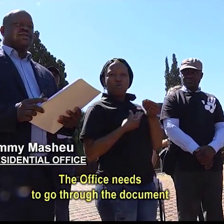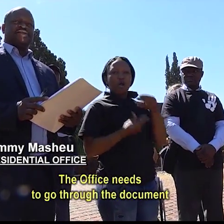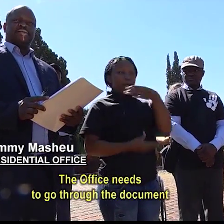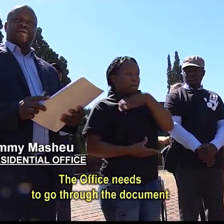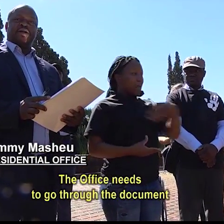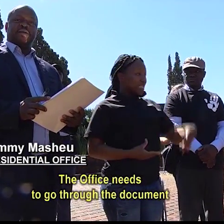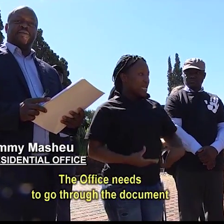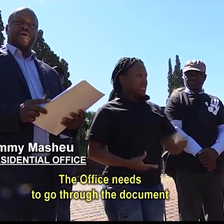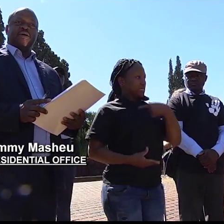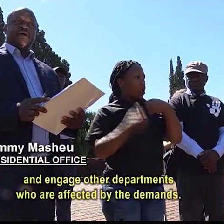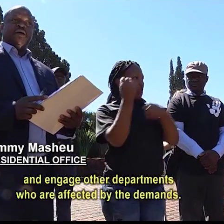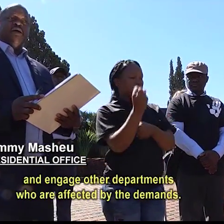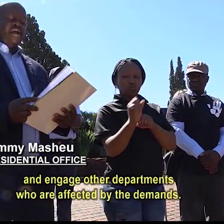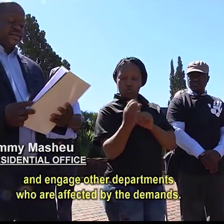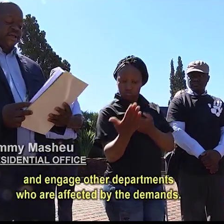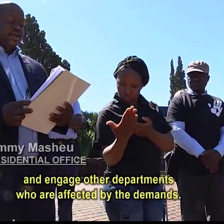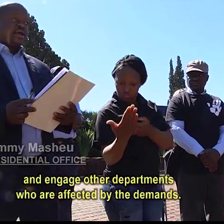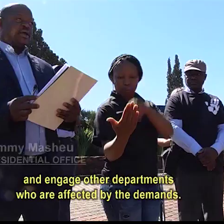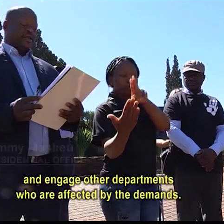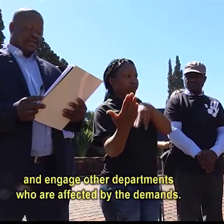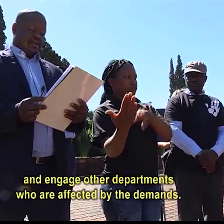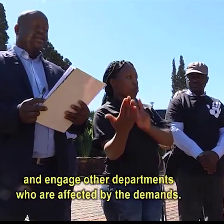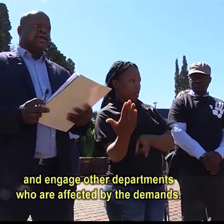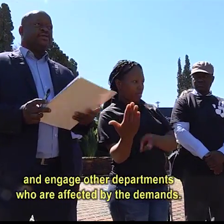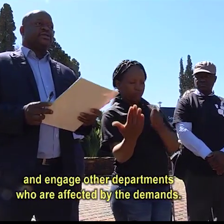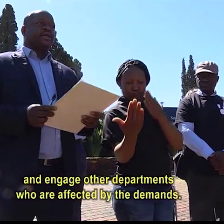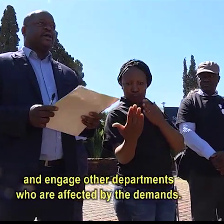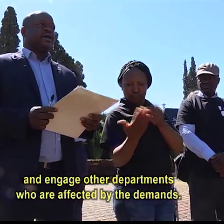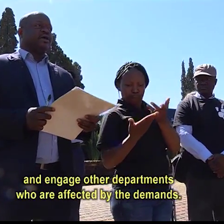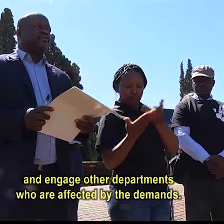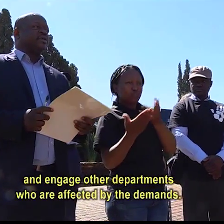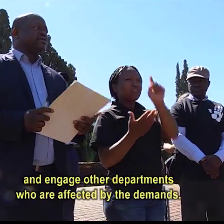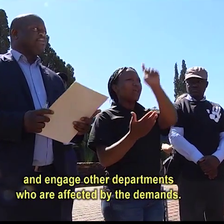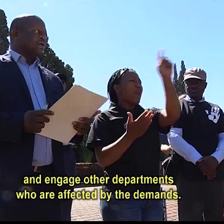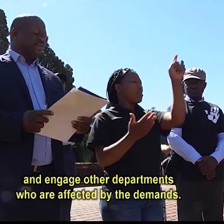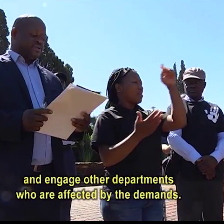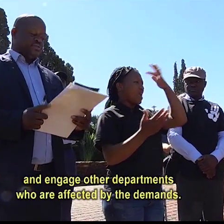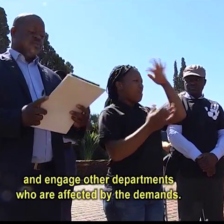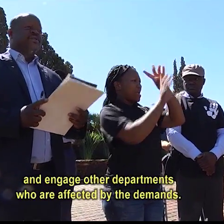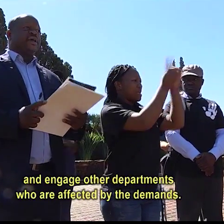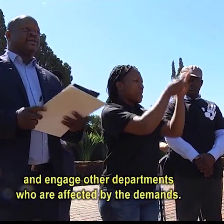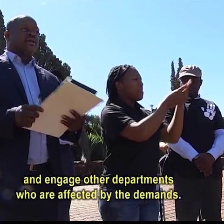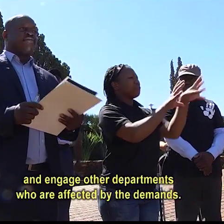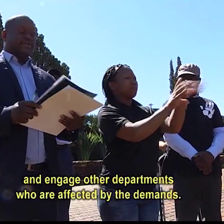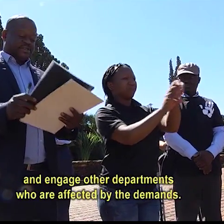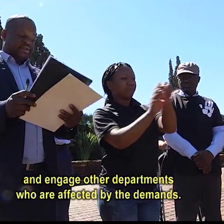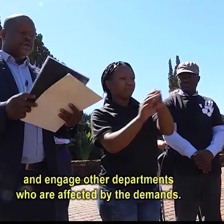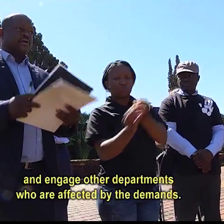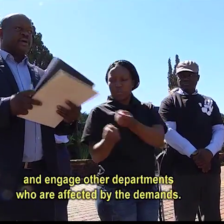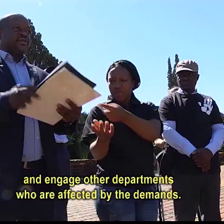this memorandum and engage other government departments who will be directly affected by the